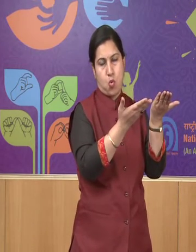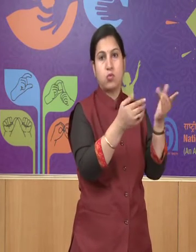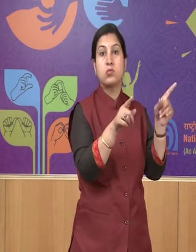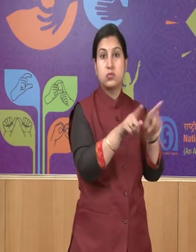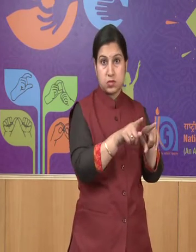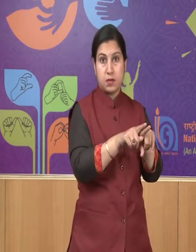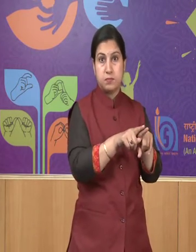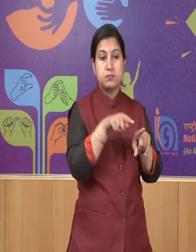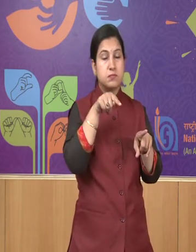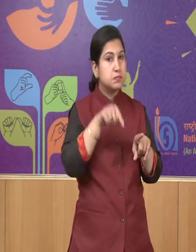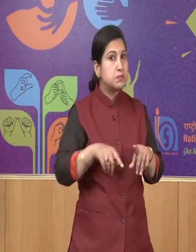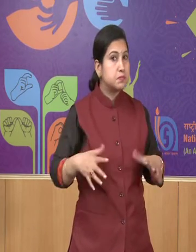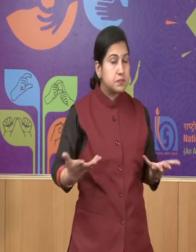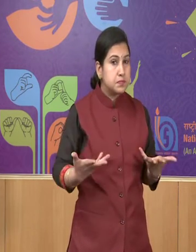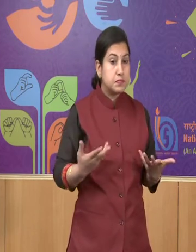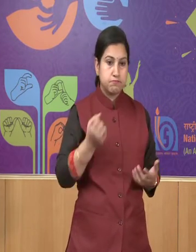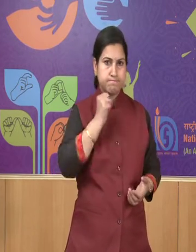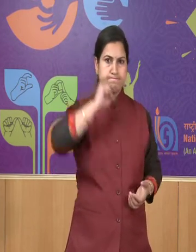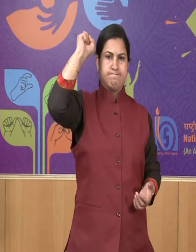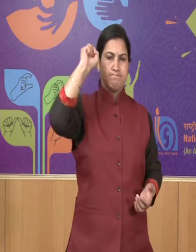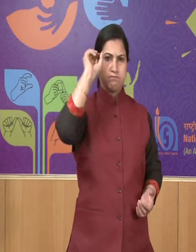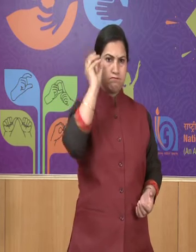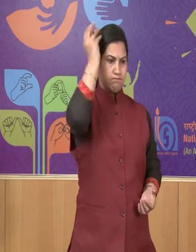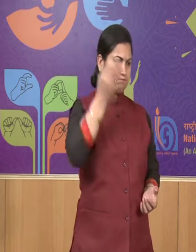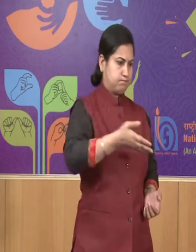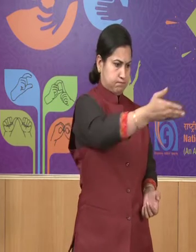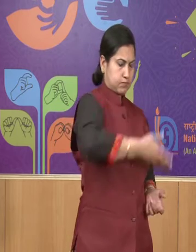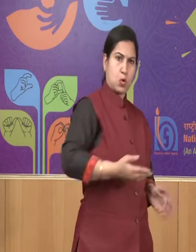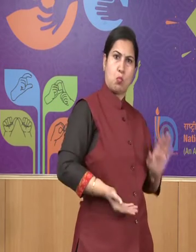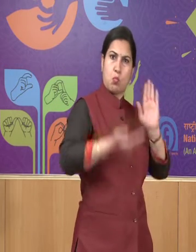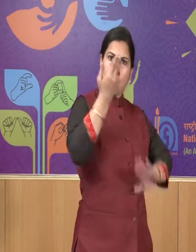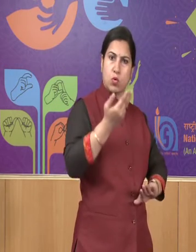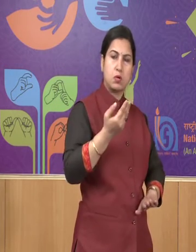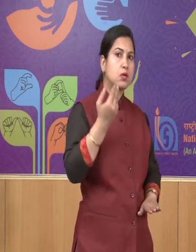and led to the beginning of the revolt of 1857.